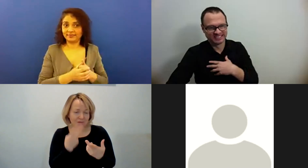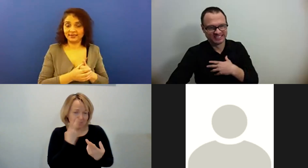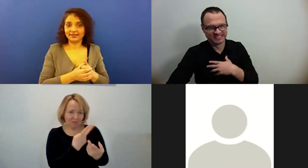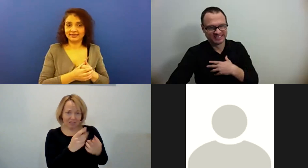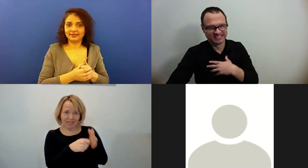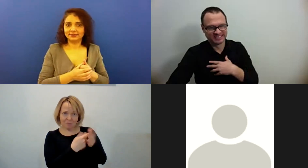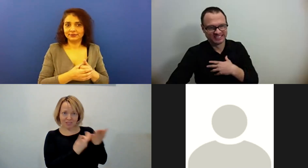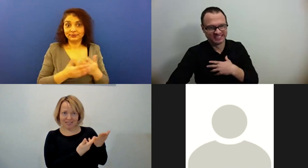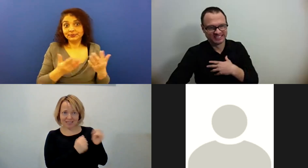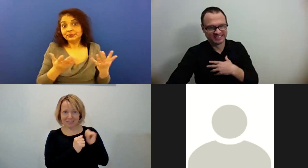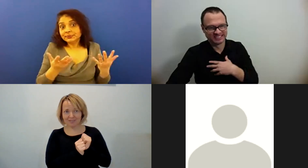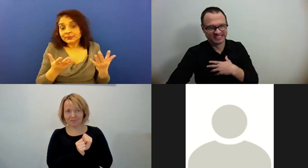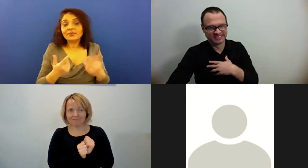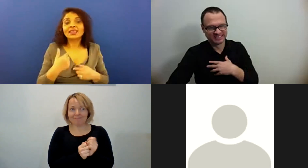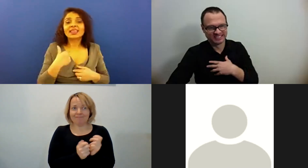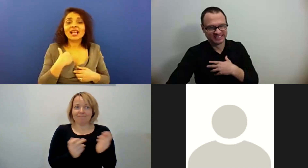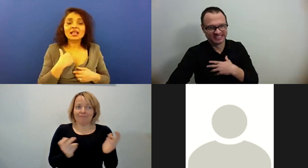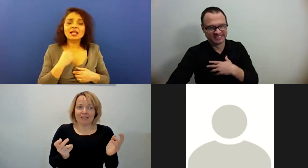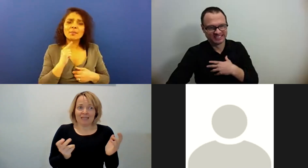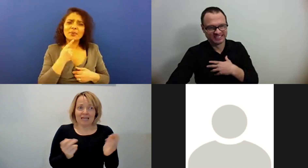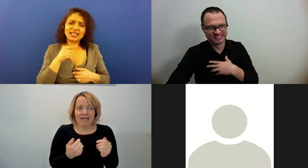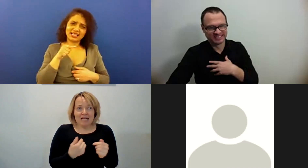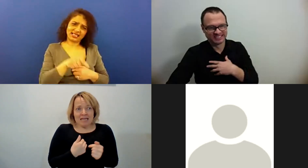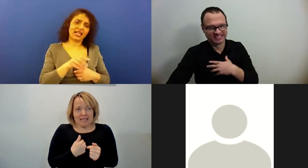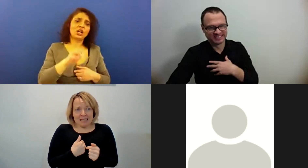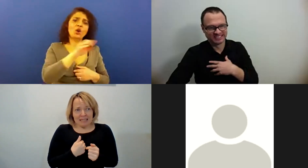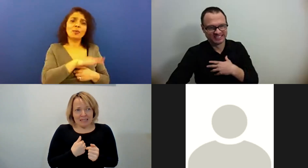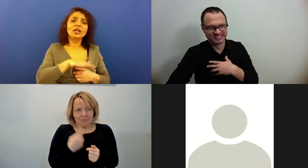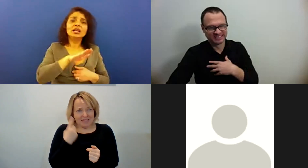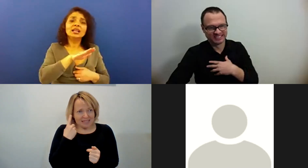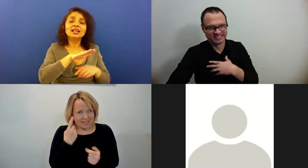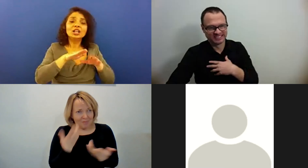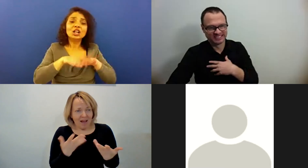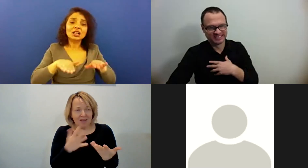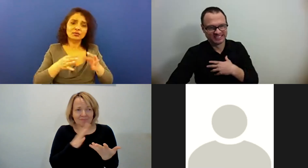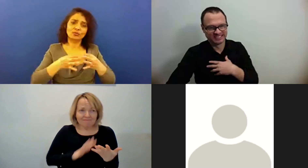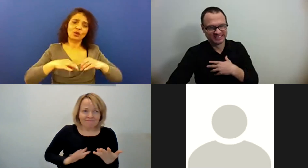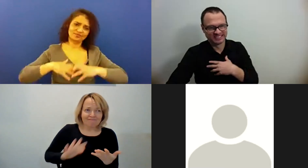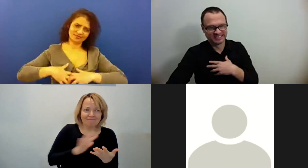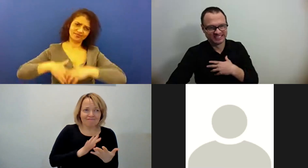her hearing peers. She may end up on the streets being a pickpocket.